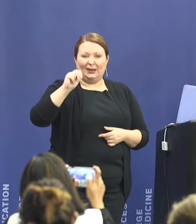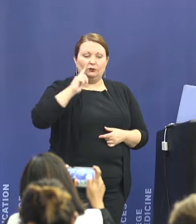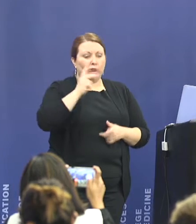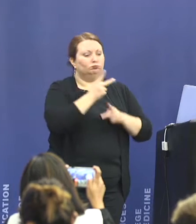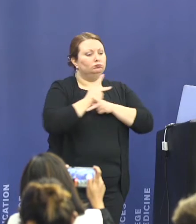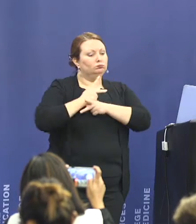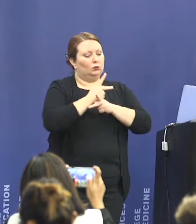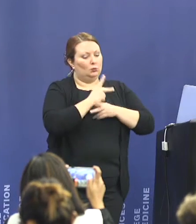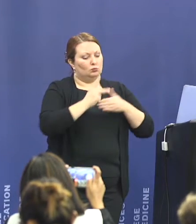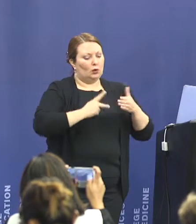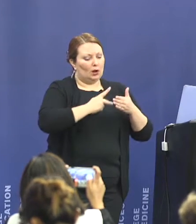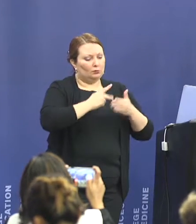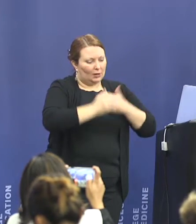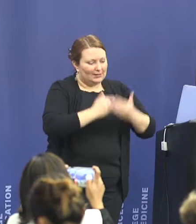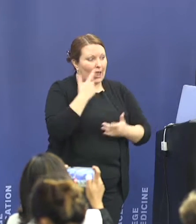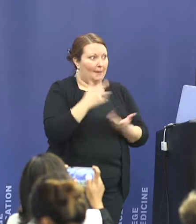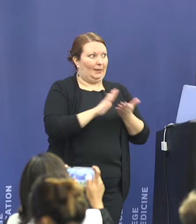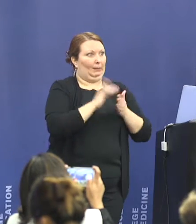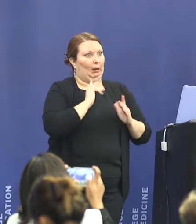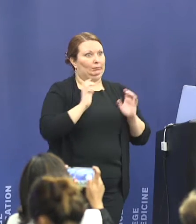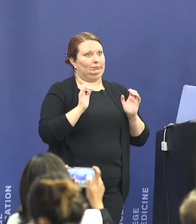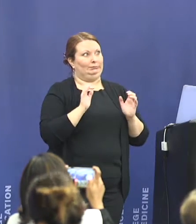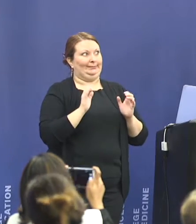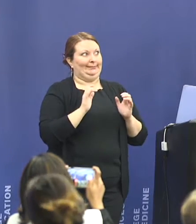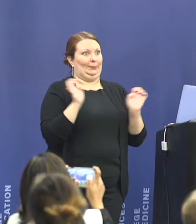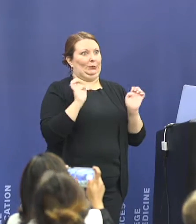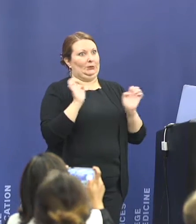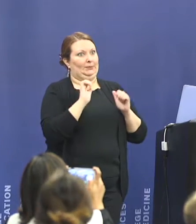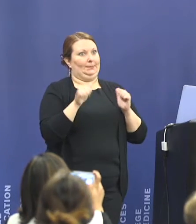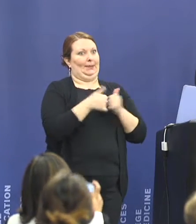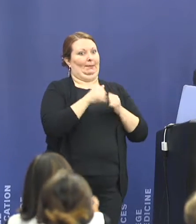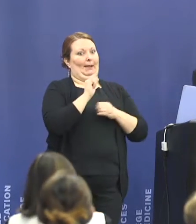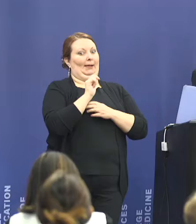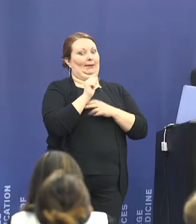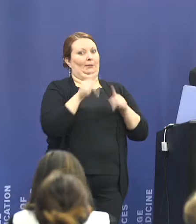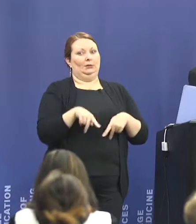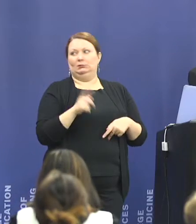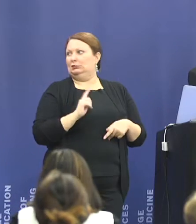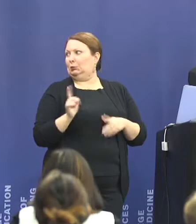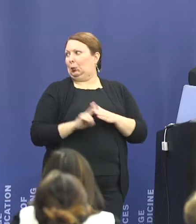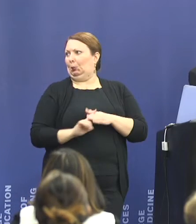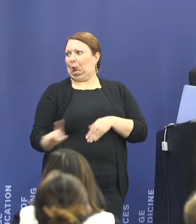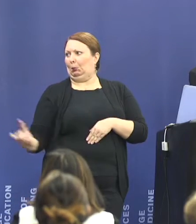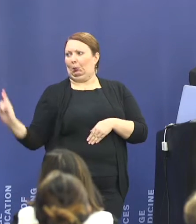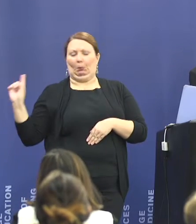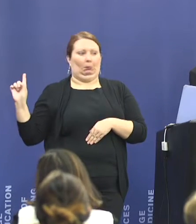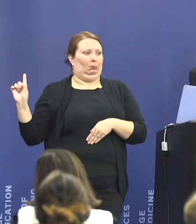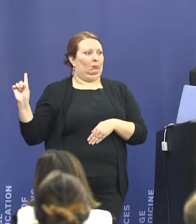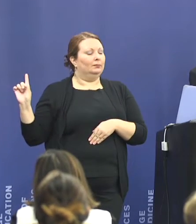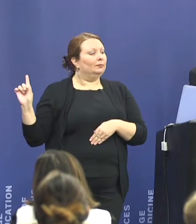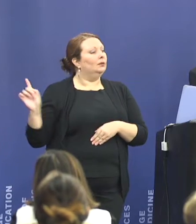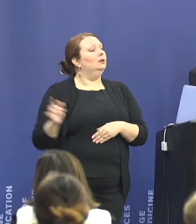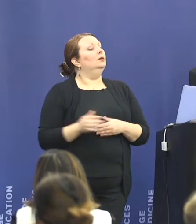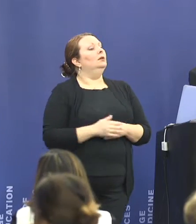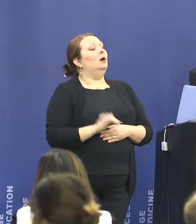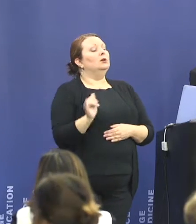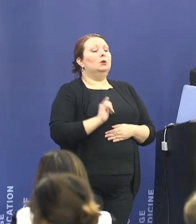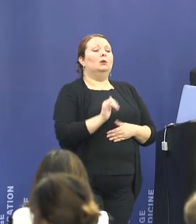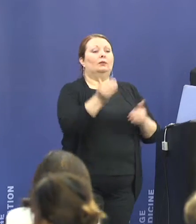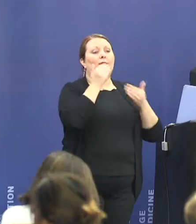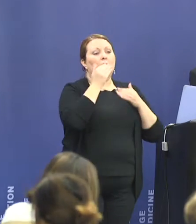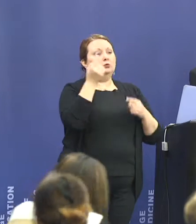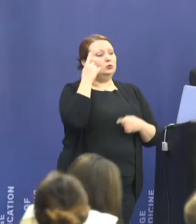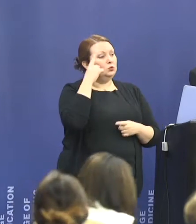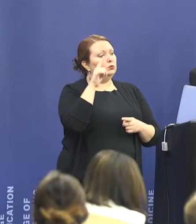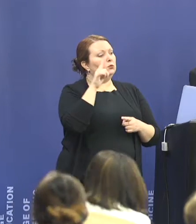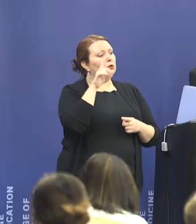for becoming our emergency IT tech person just now. Not sure where she went. And I want to give particular